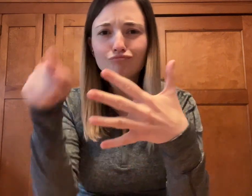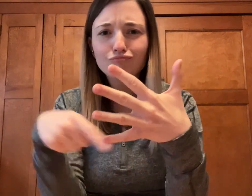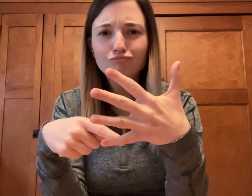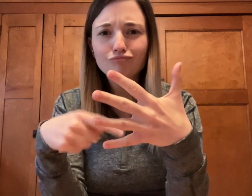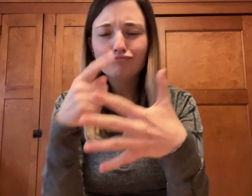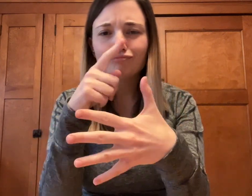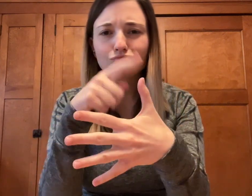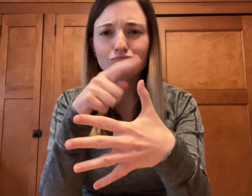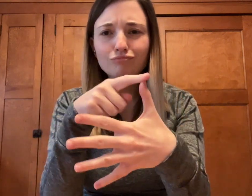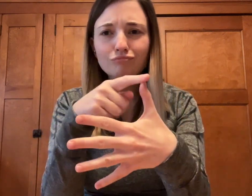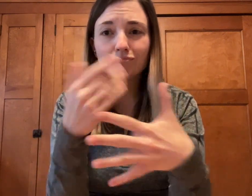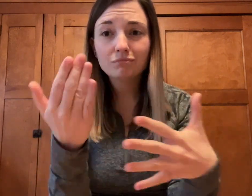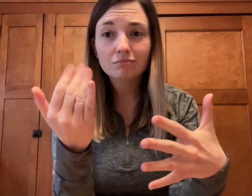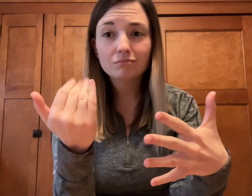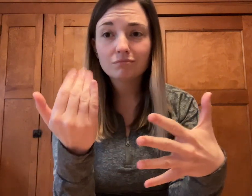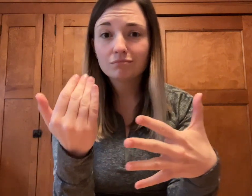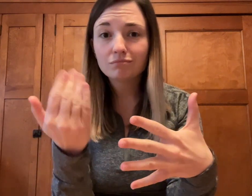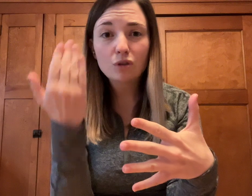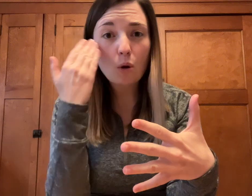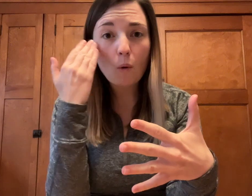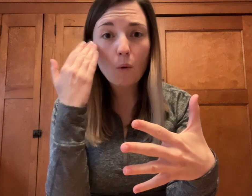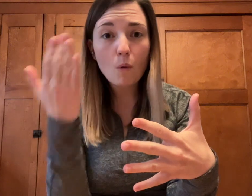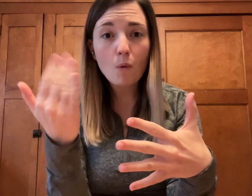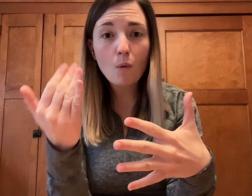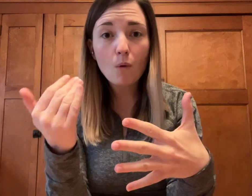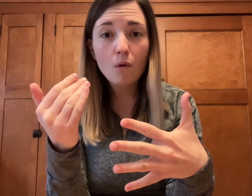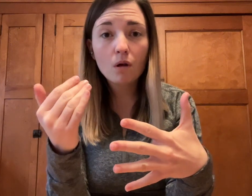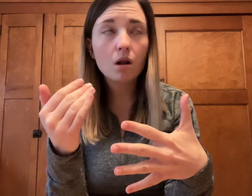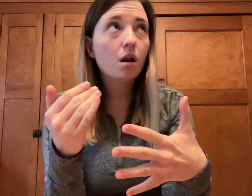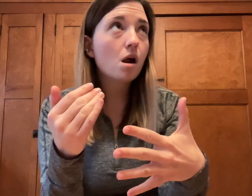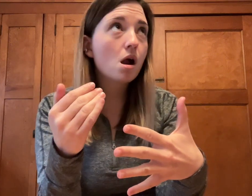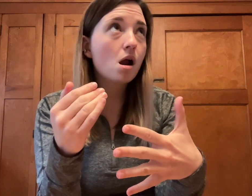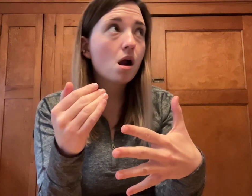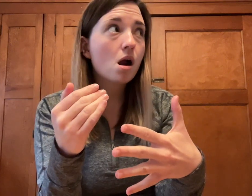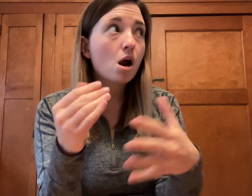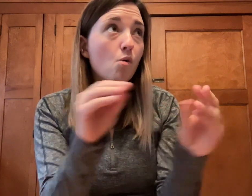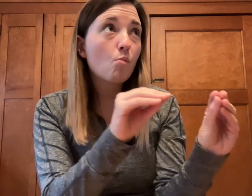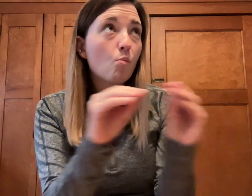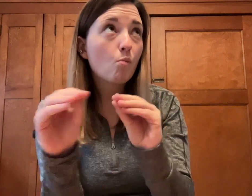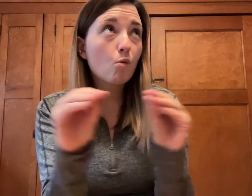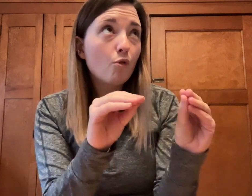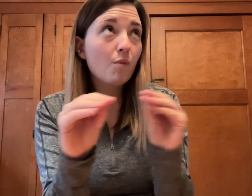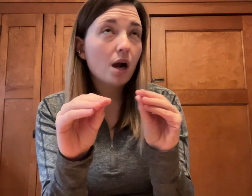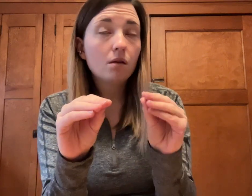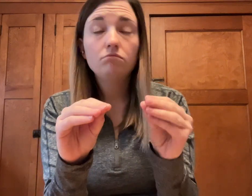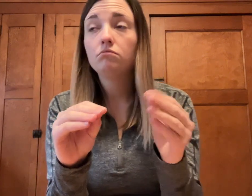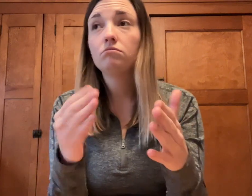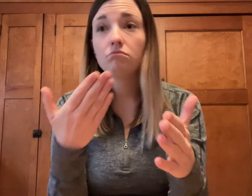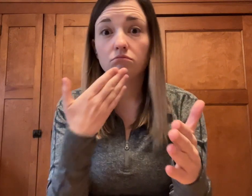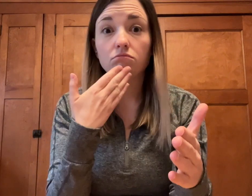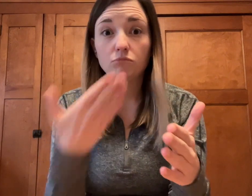someone name one? Tiffany? Okay, the bone system allows for movement. Let's write some of these down.